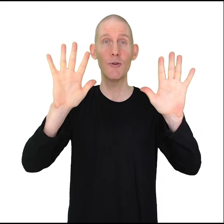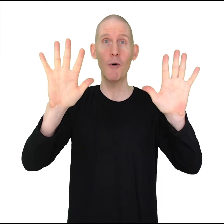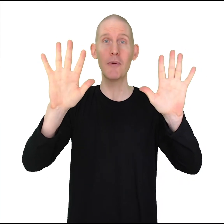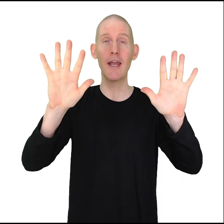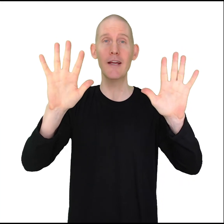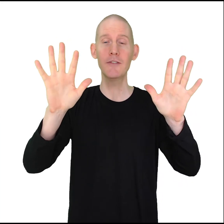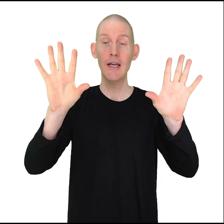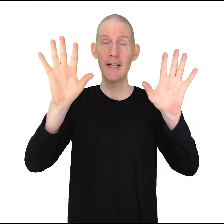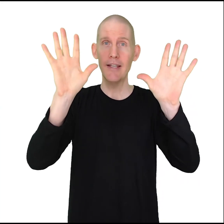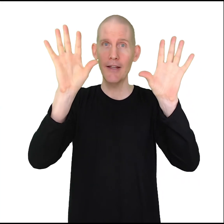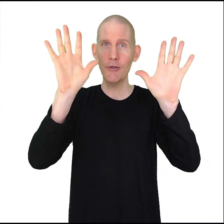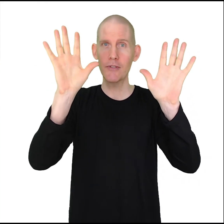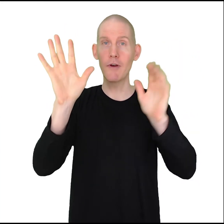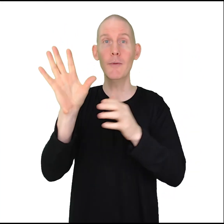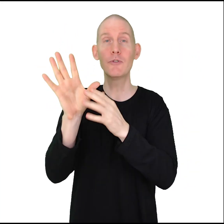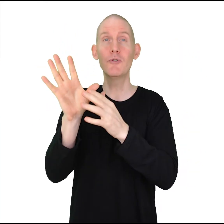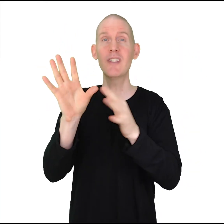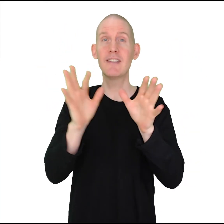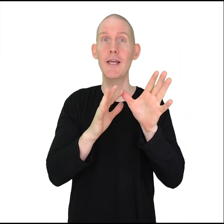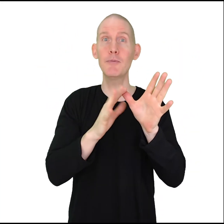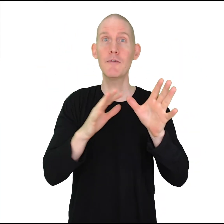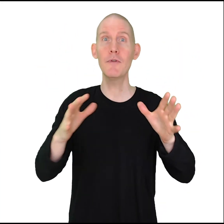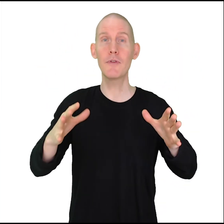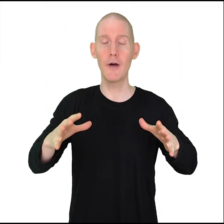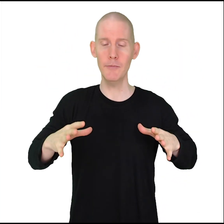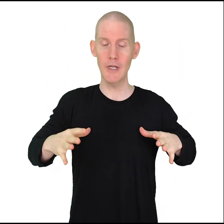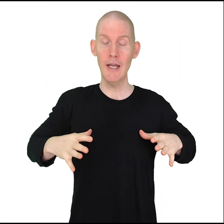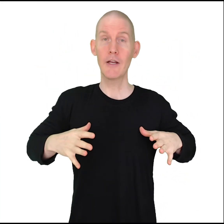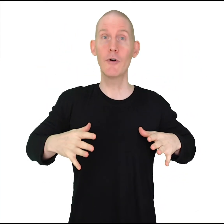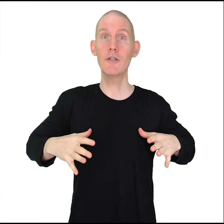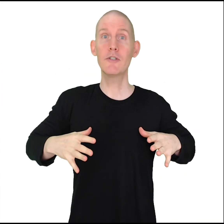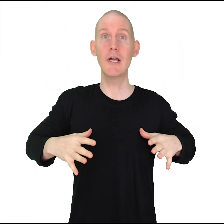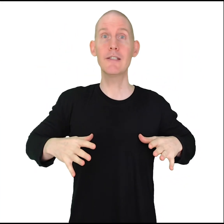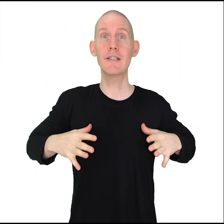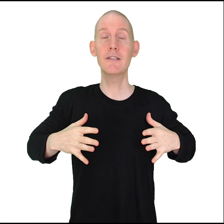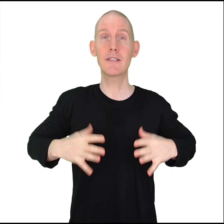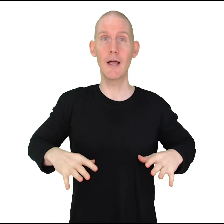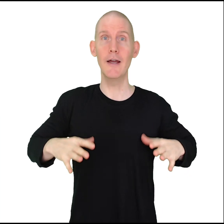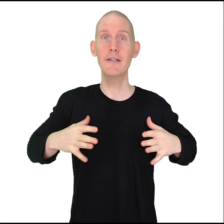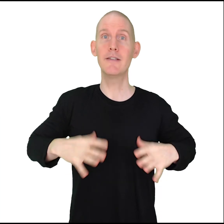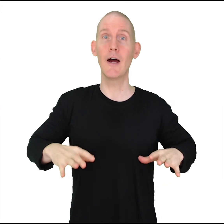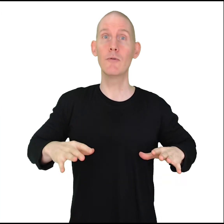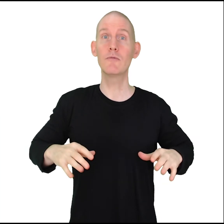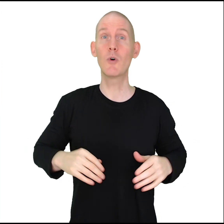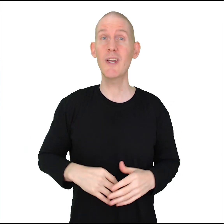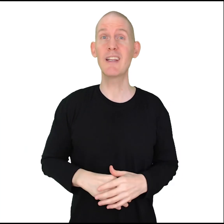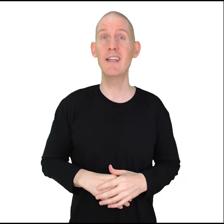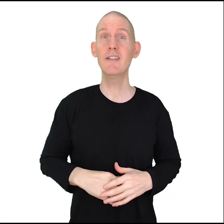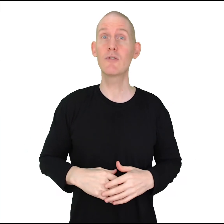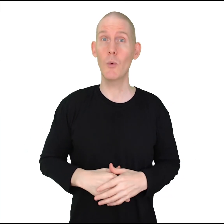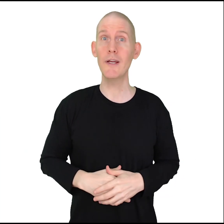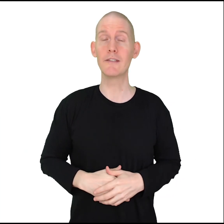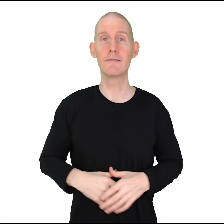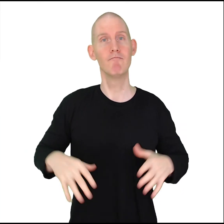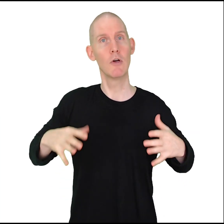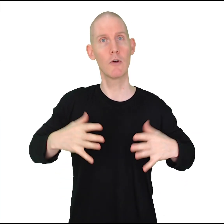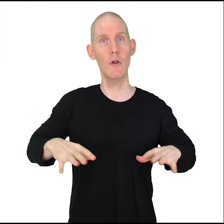open hands. Take those thumbs, use the tips of the thumbs, go to your chest and slide down quickly twice.